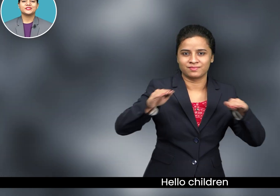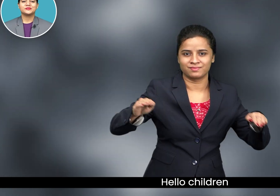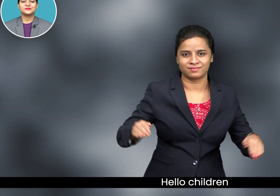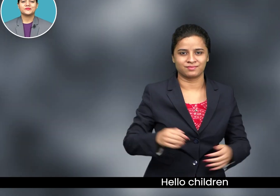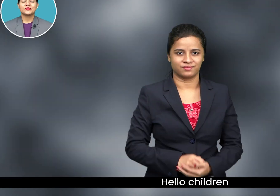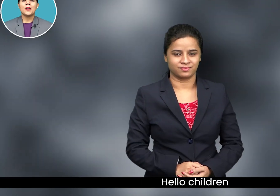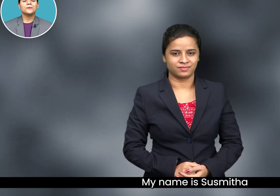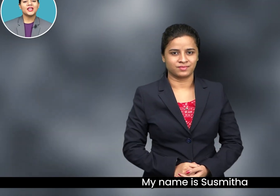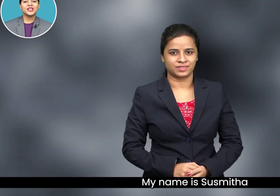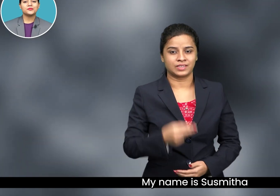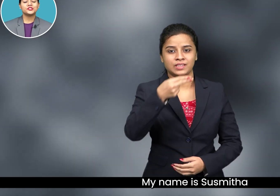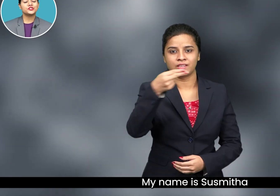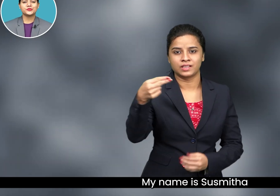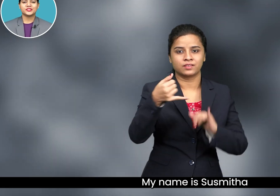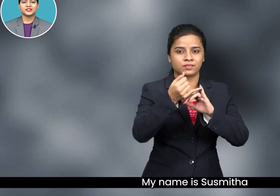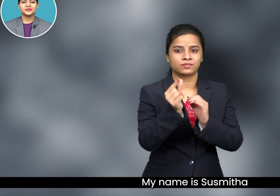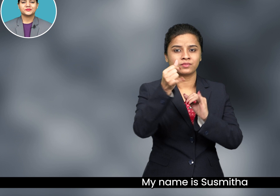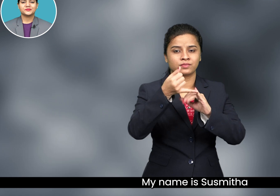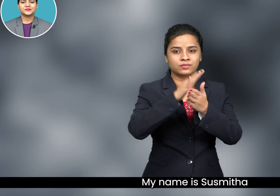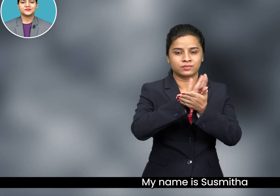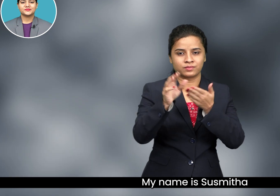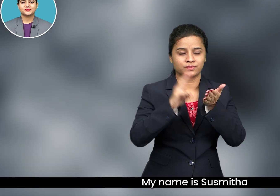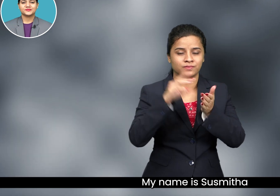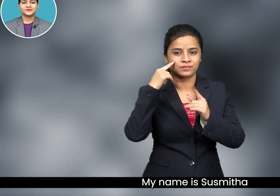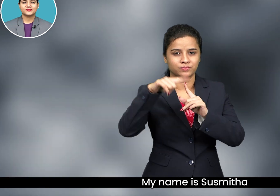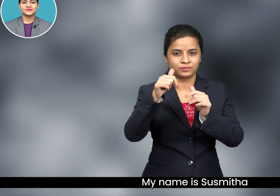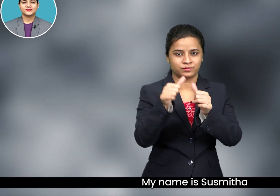children. My name is Shushmita.